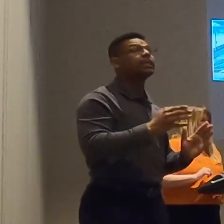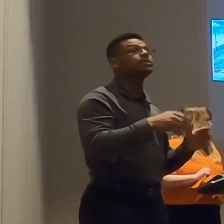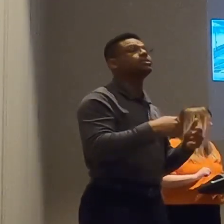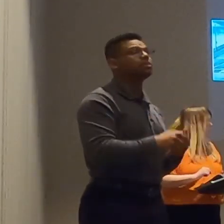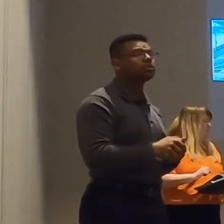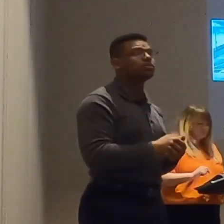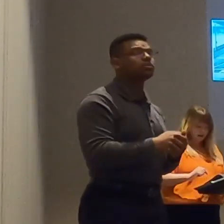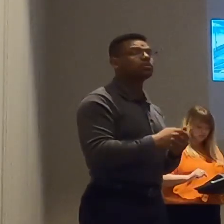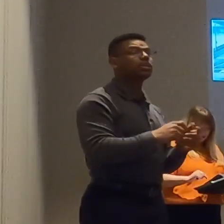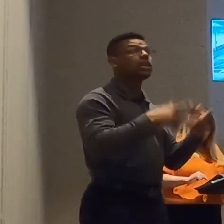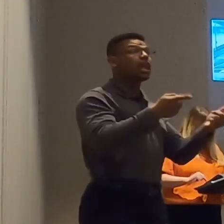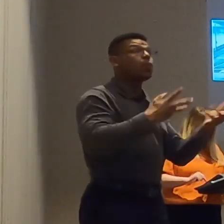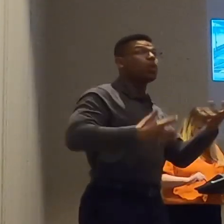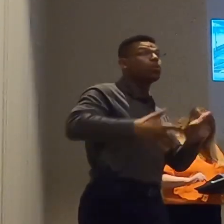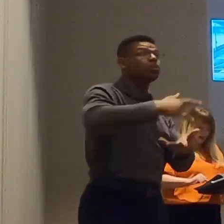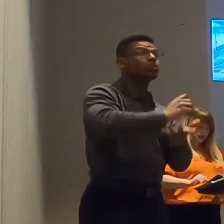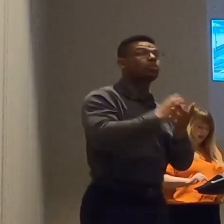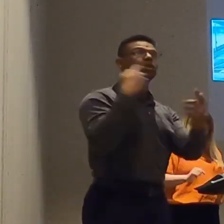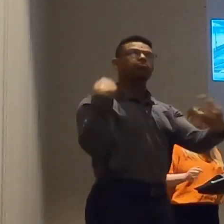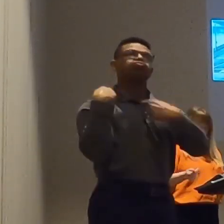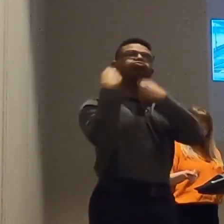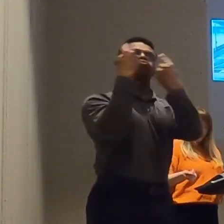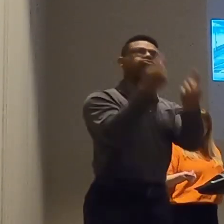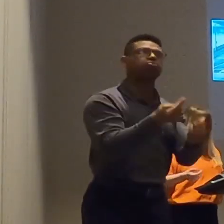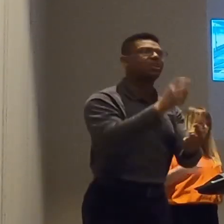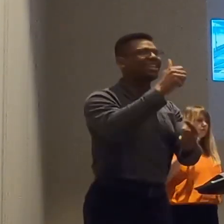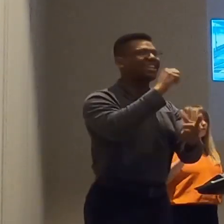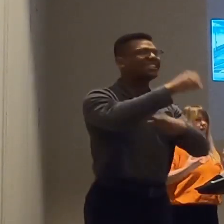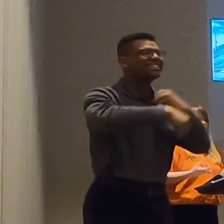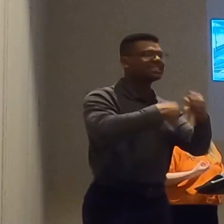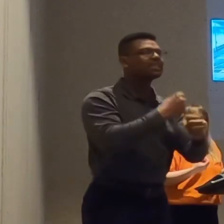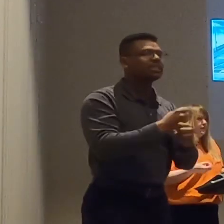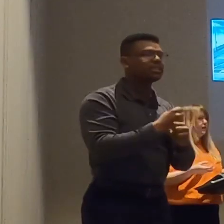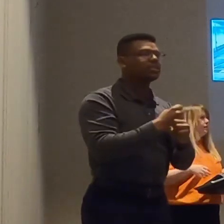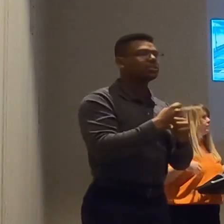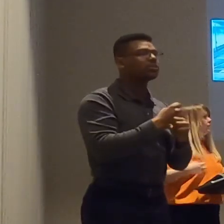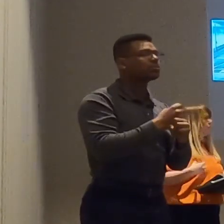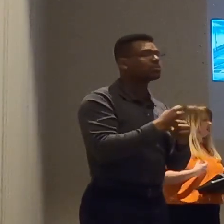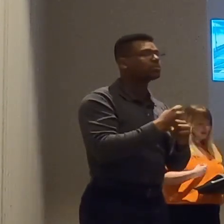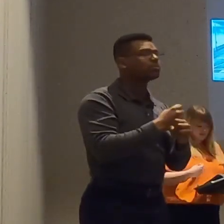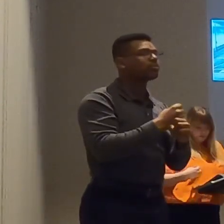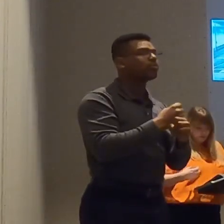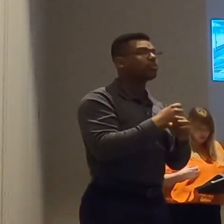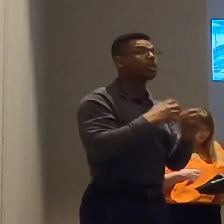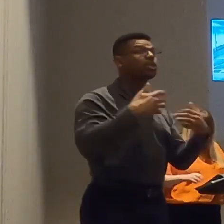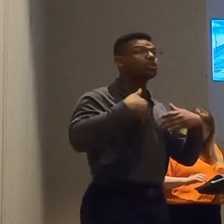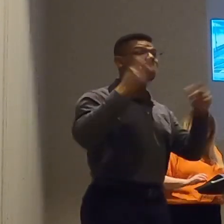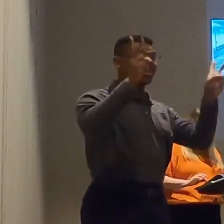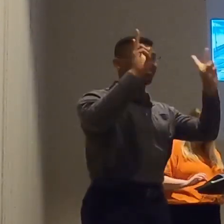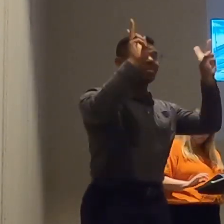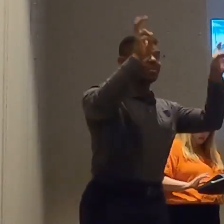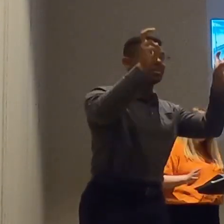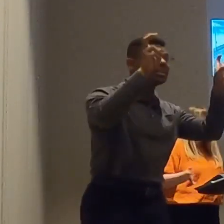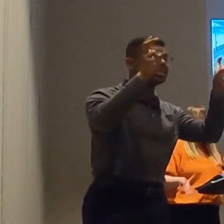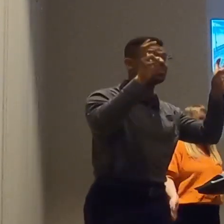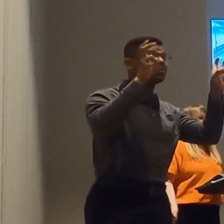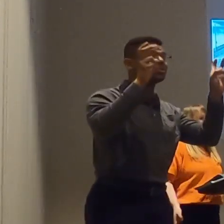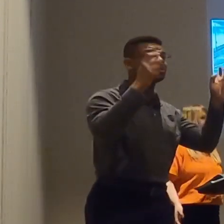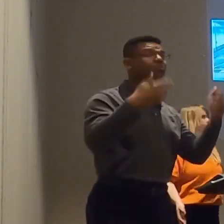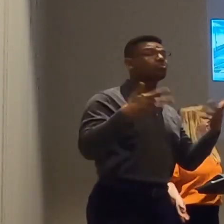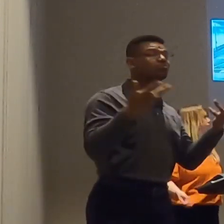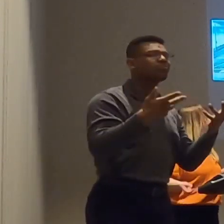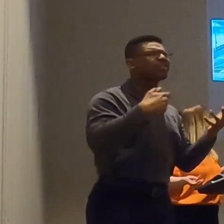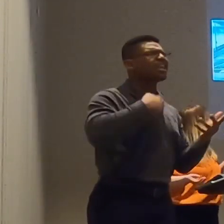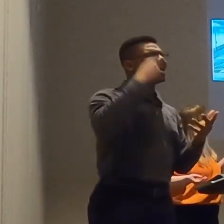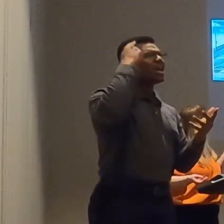in the last 10 years by the museum. And to come up with sort of the theme of the exhibition, I felt that all